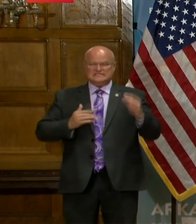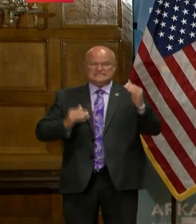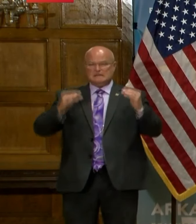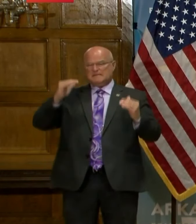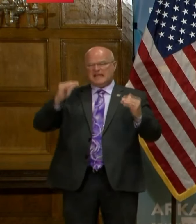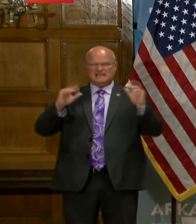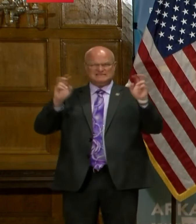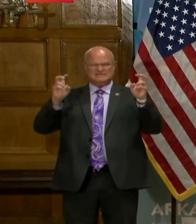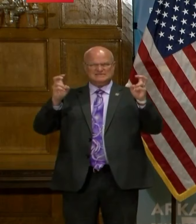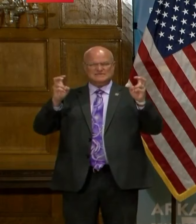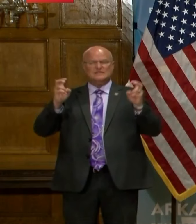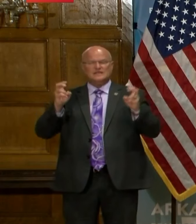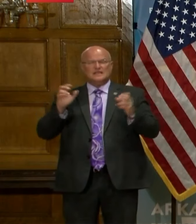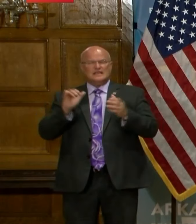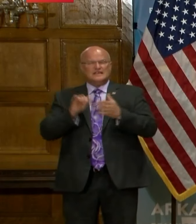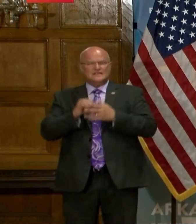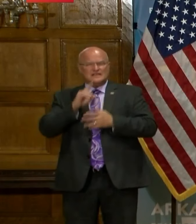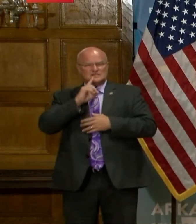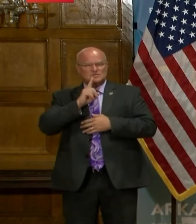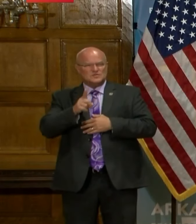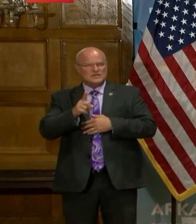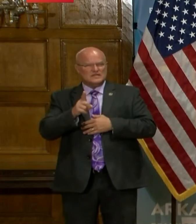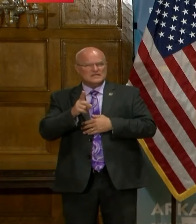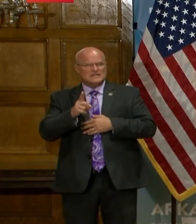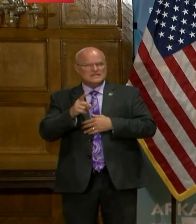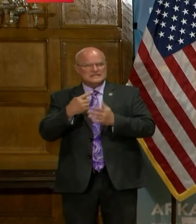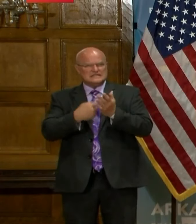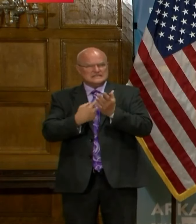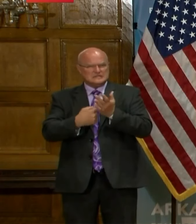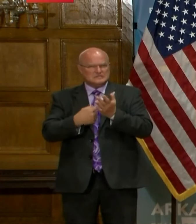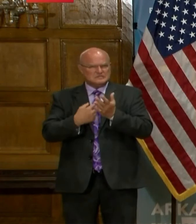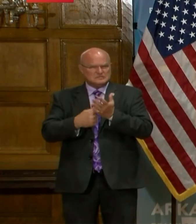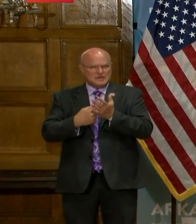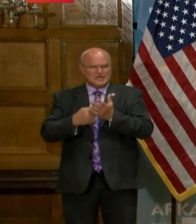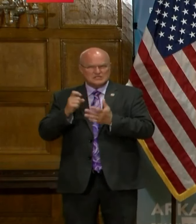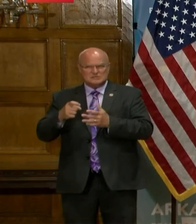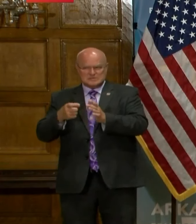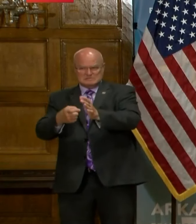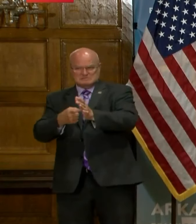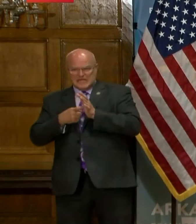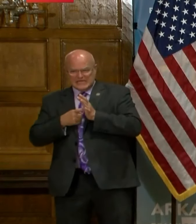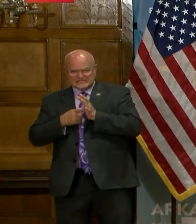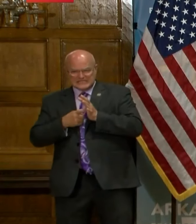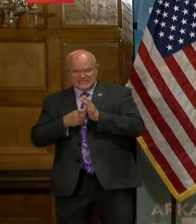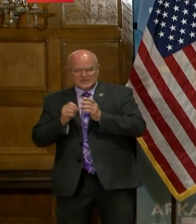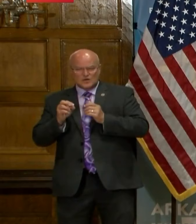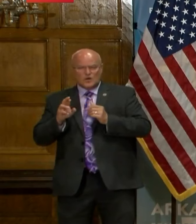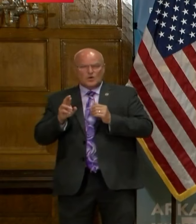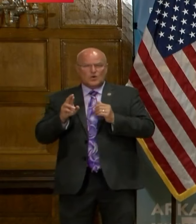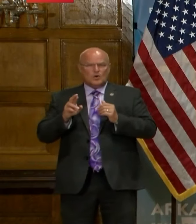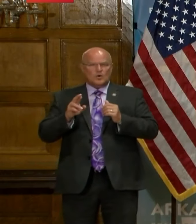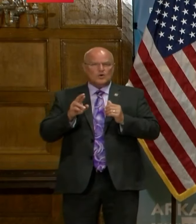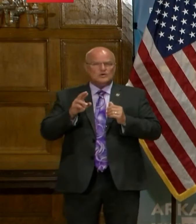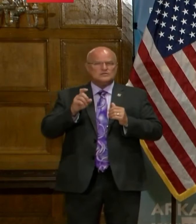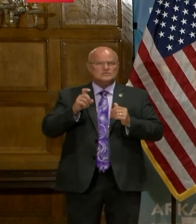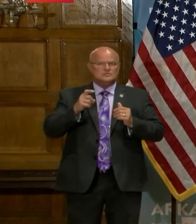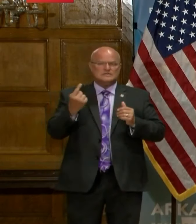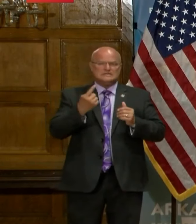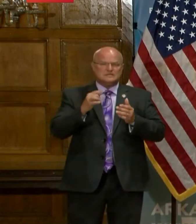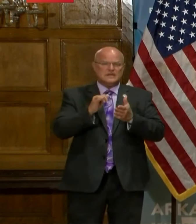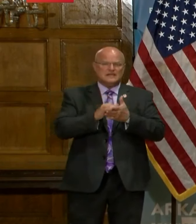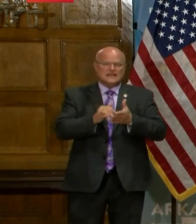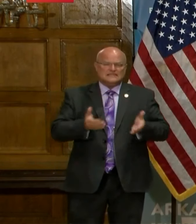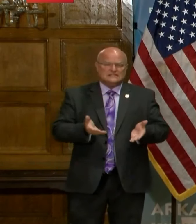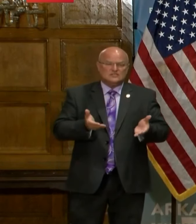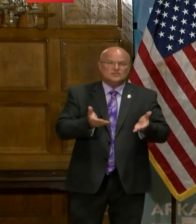balance if that's really the essence of the debate as to whether it should be mandated or whether it should be something